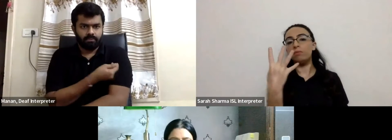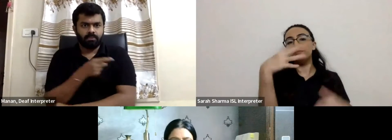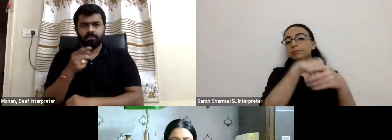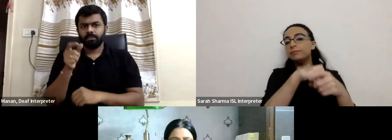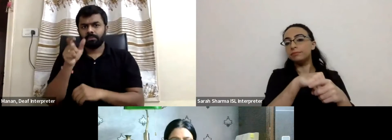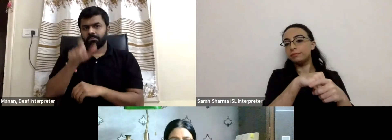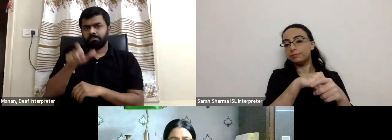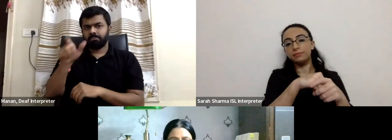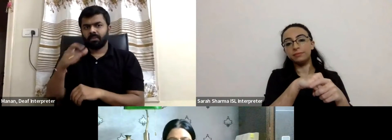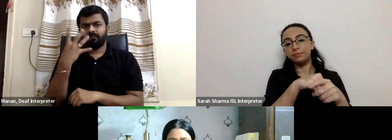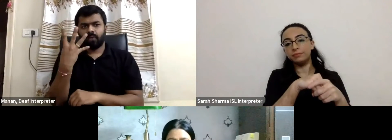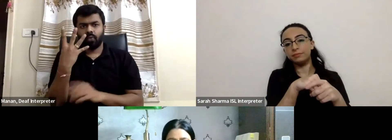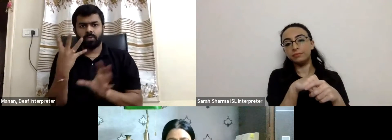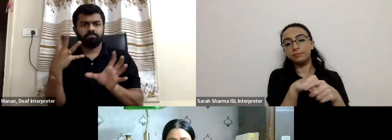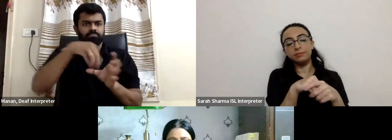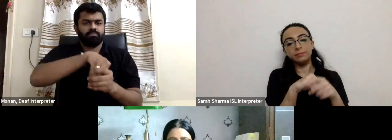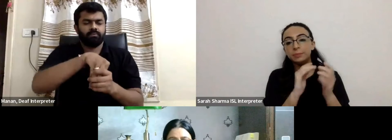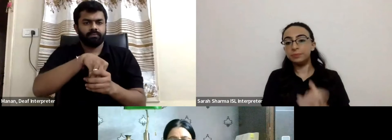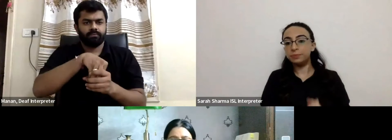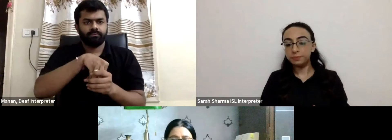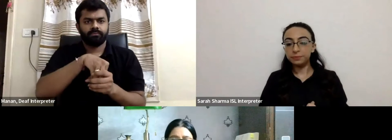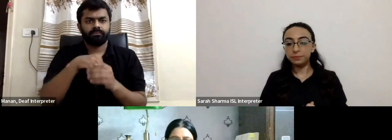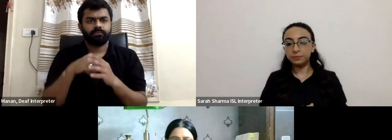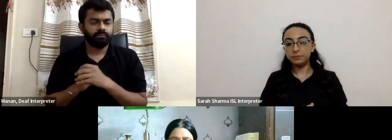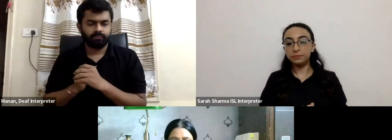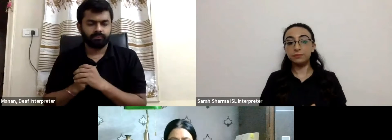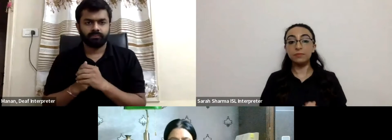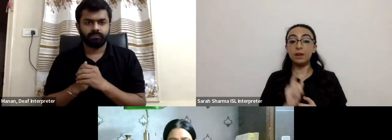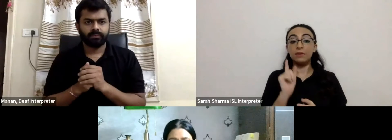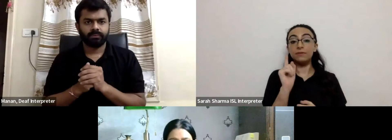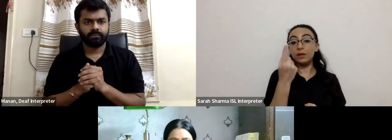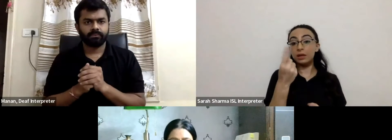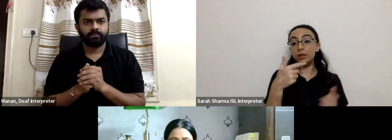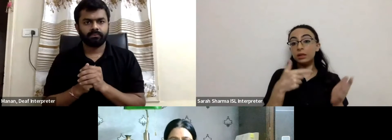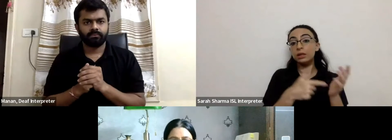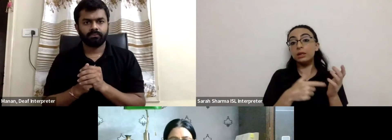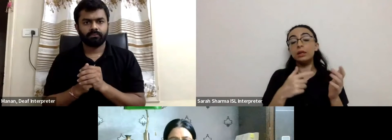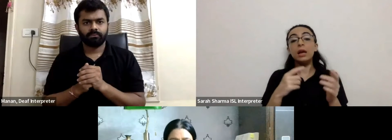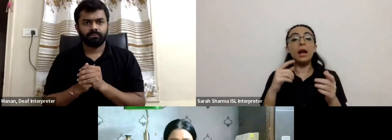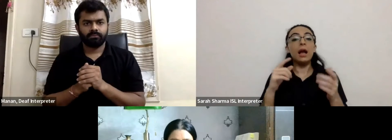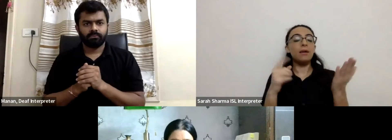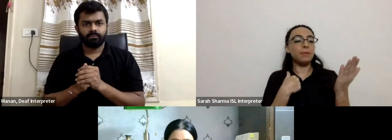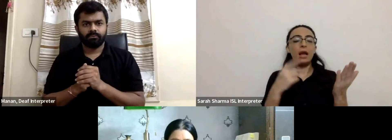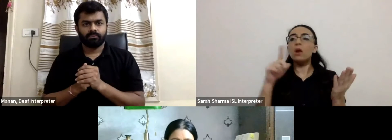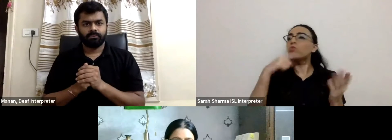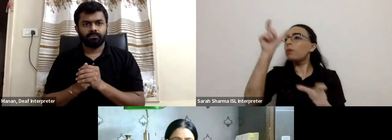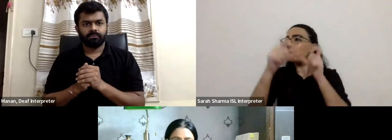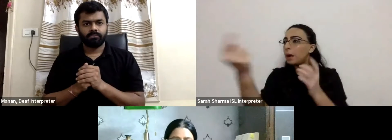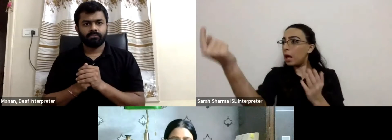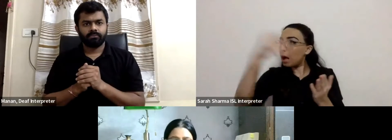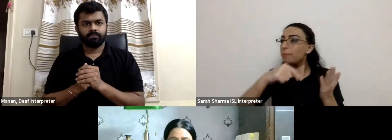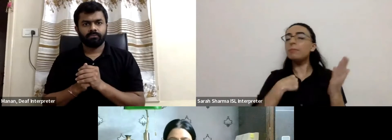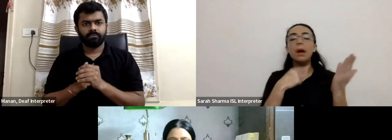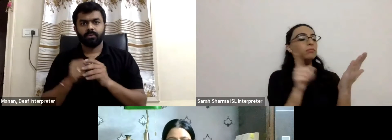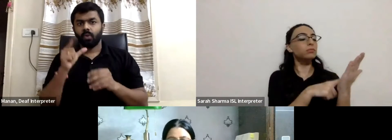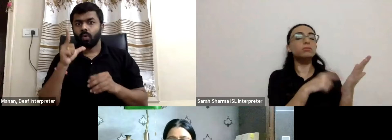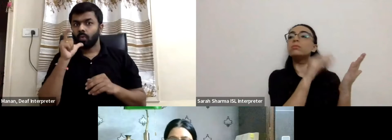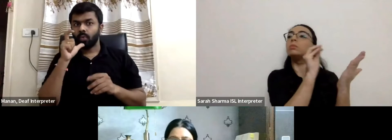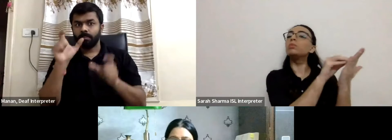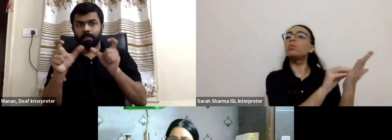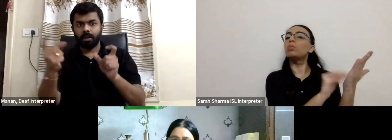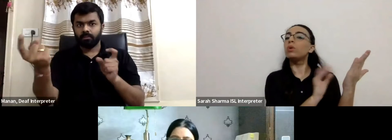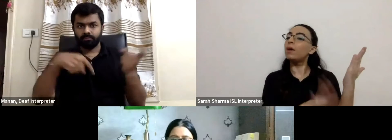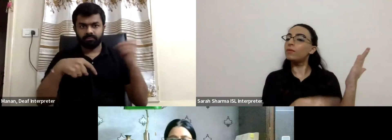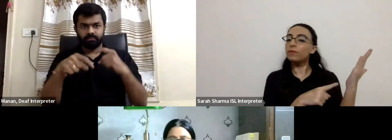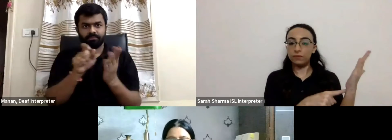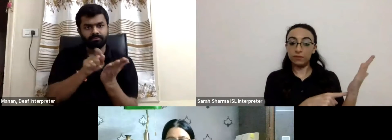So, patient's registration is done on a iPad, and the data is stored on cloud. It is